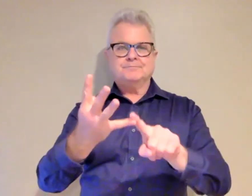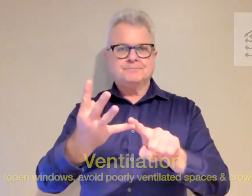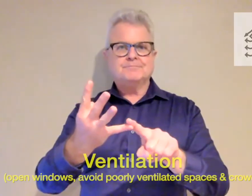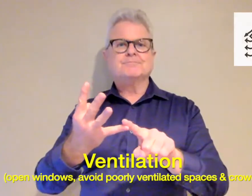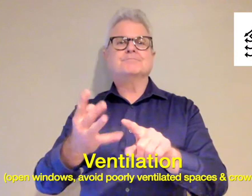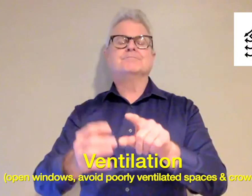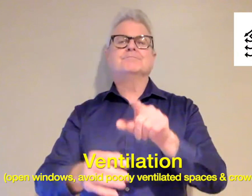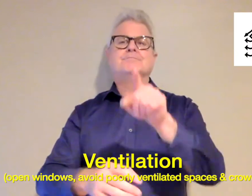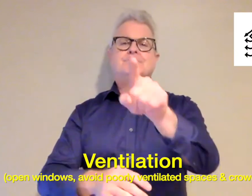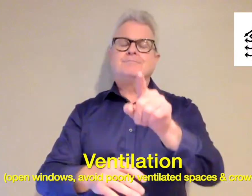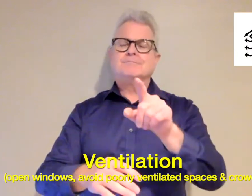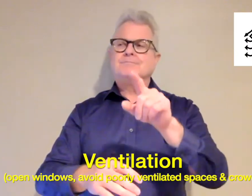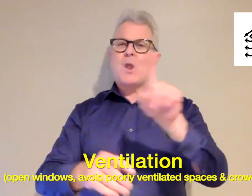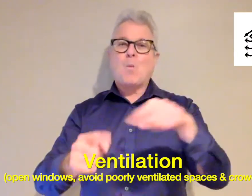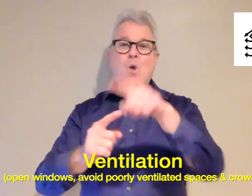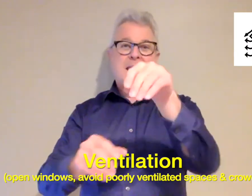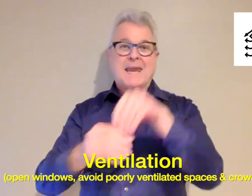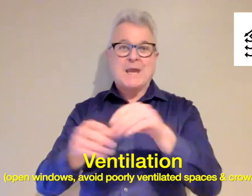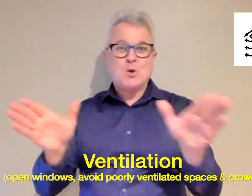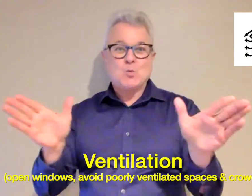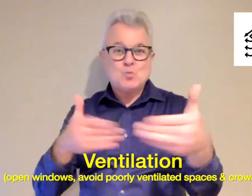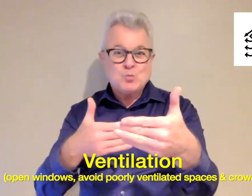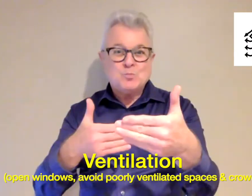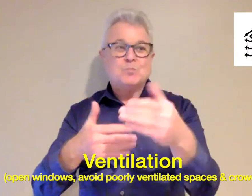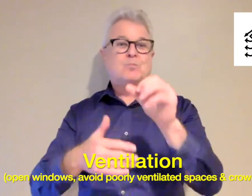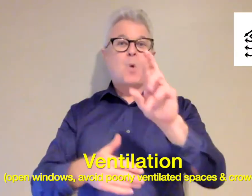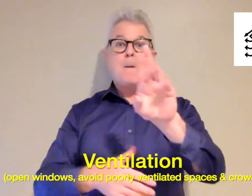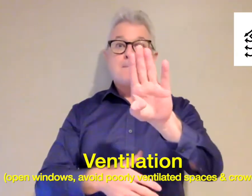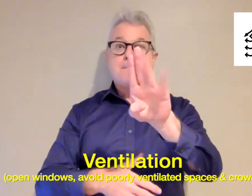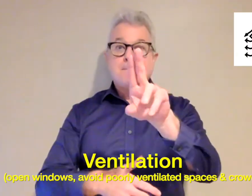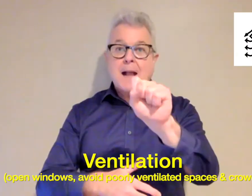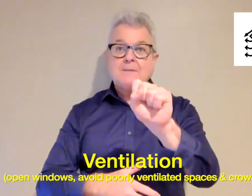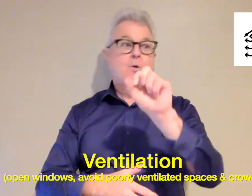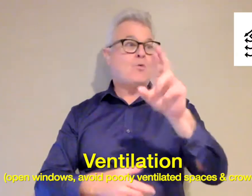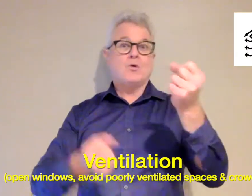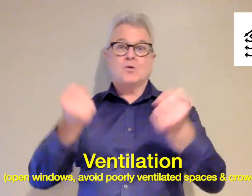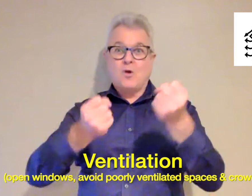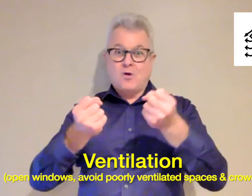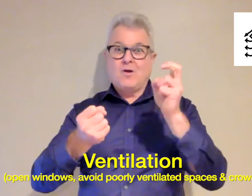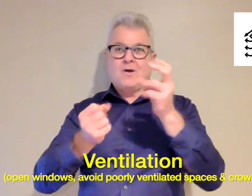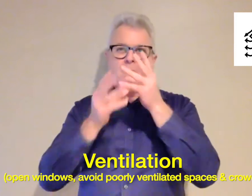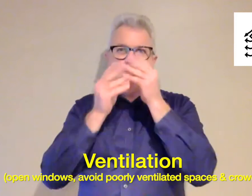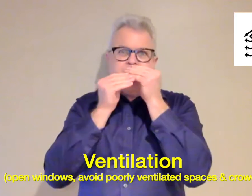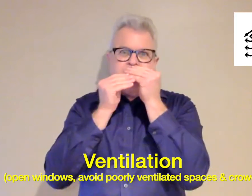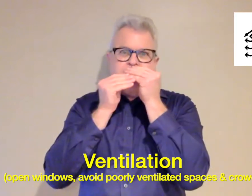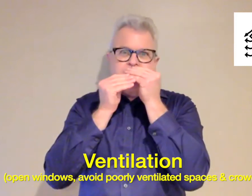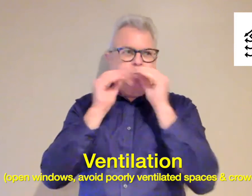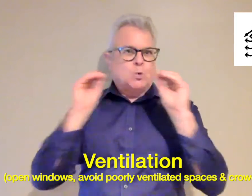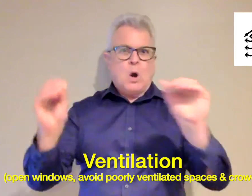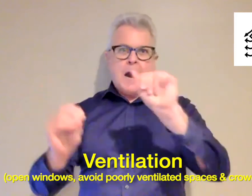especially, and keep it at a short visit, as well as outdoors as well. When you're in a room or in a bus or in a